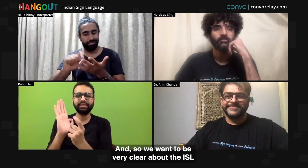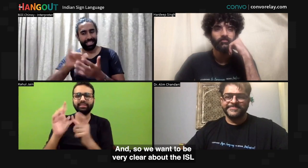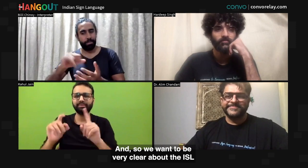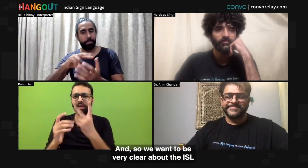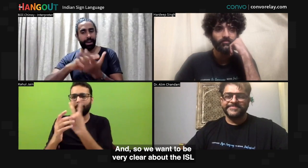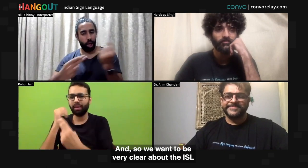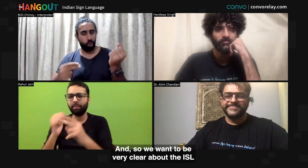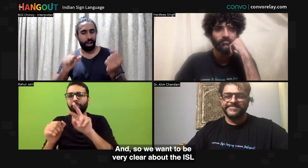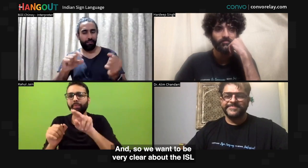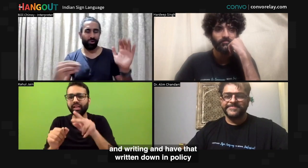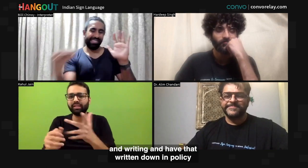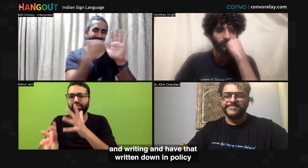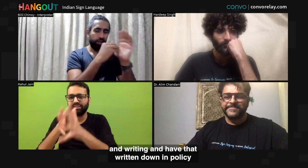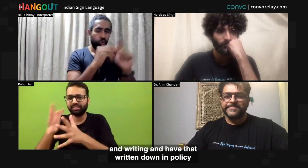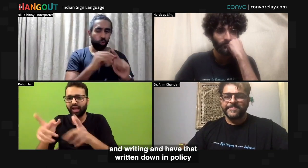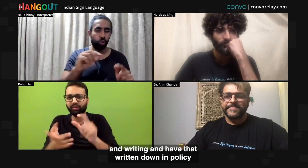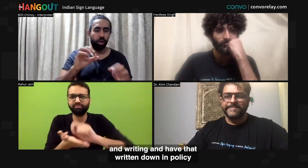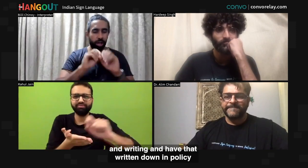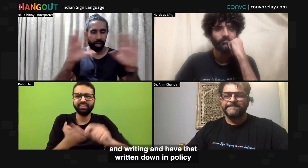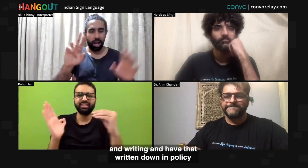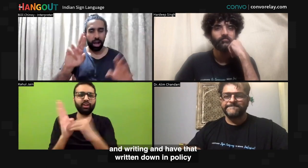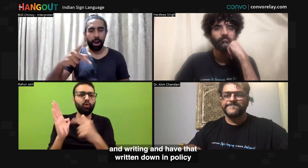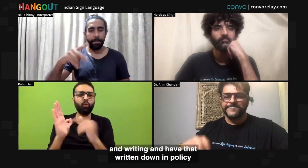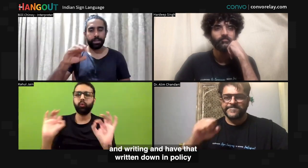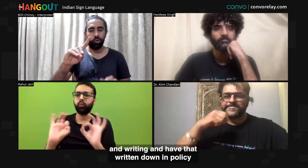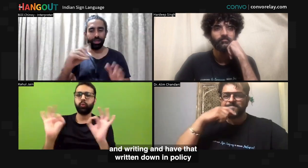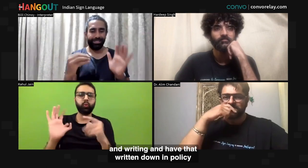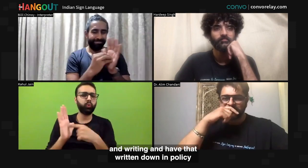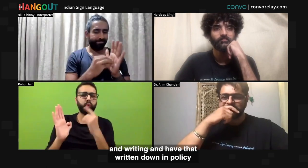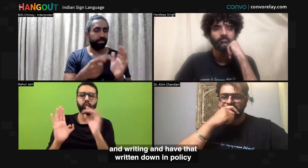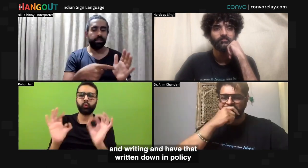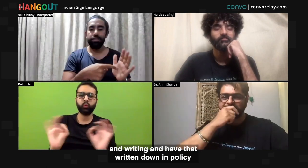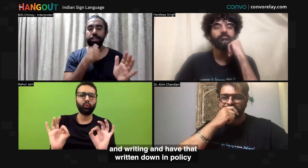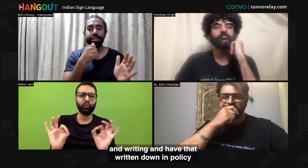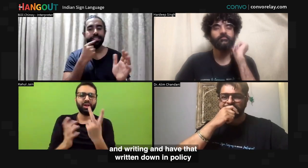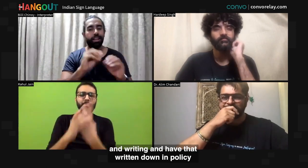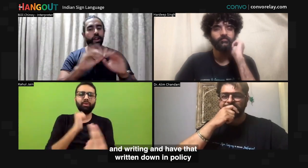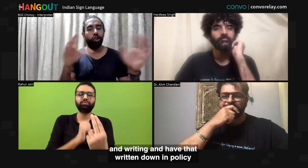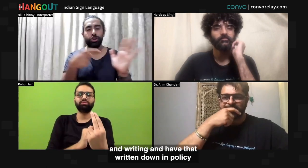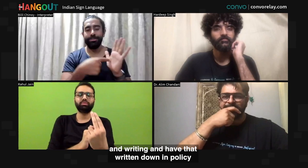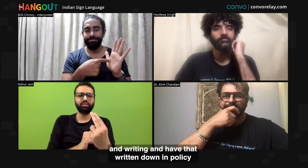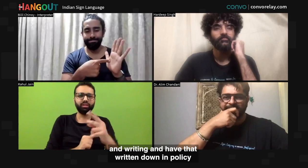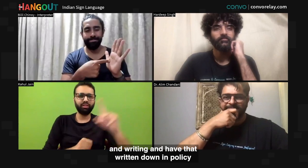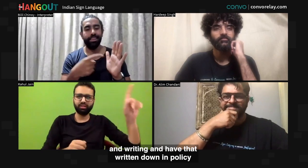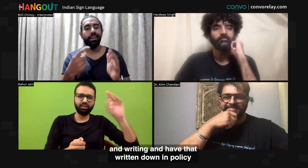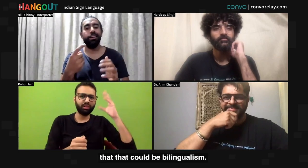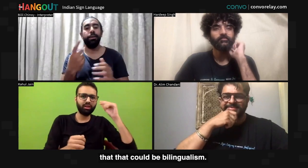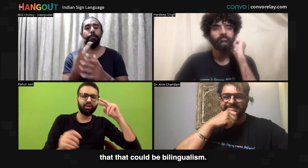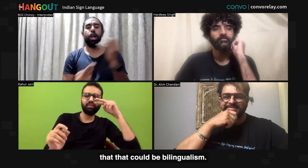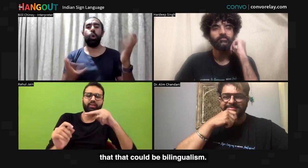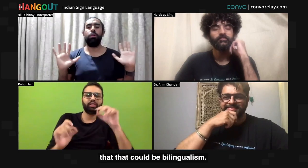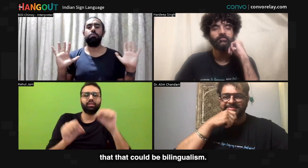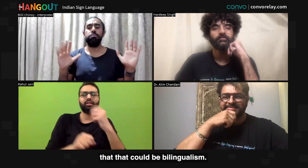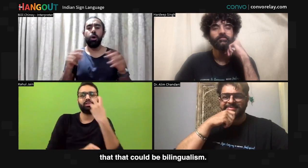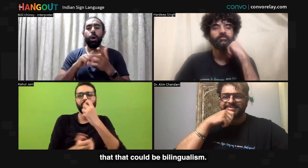about the ISL and writing, um, and, and, and have that written down in policy that, that, could be, um,